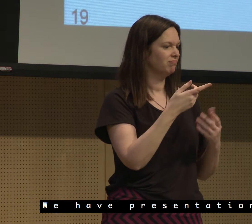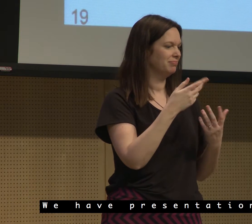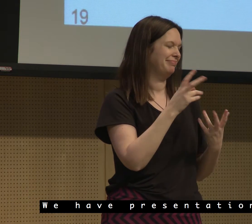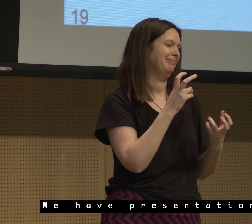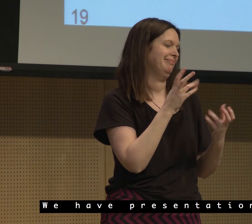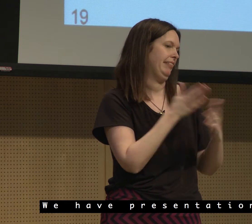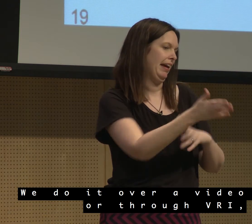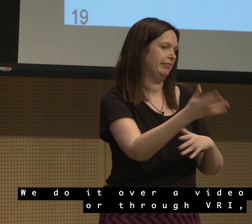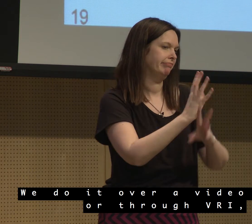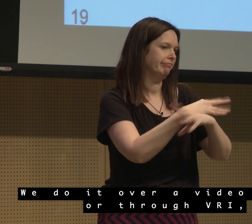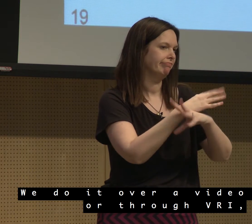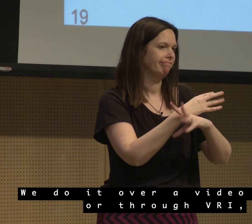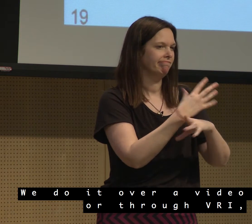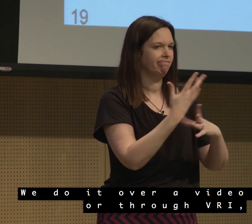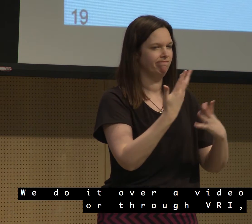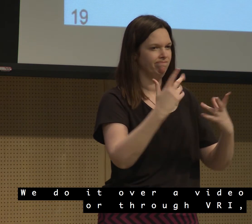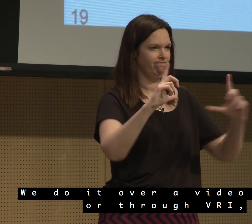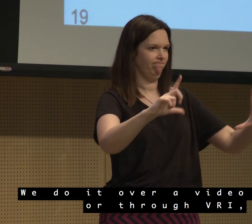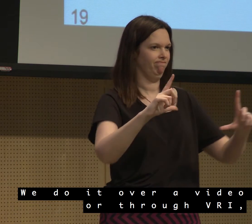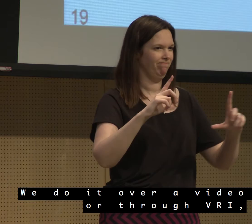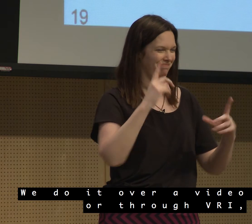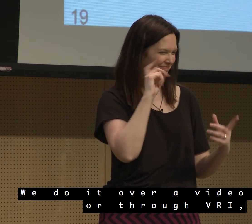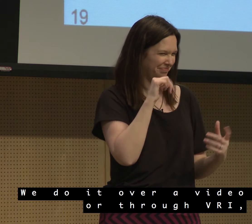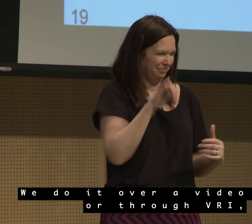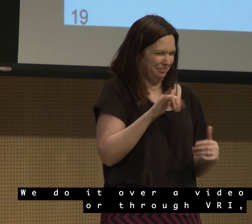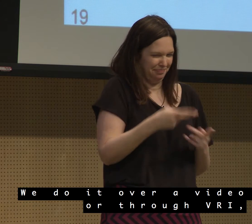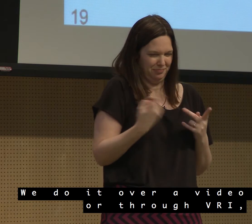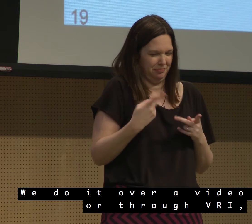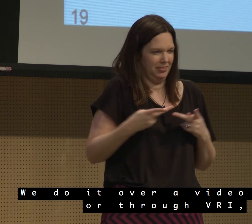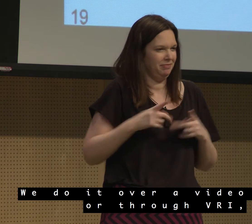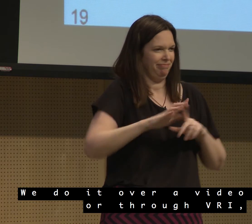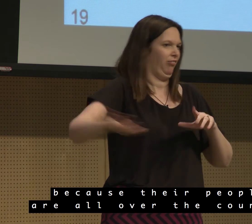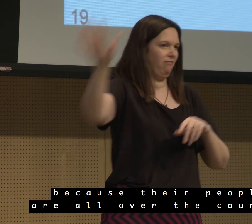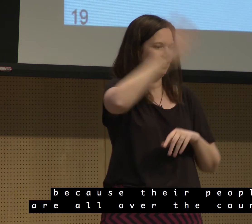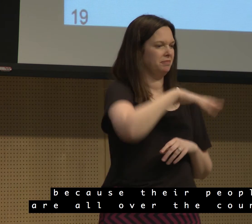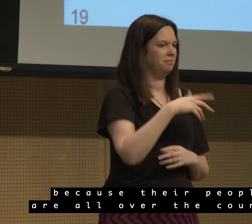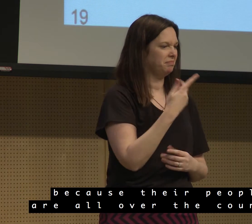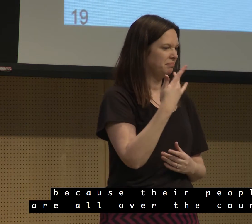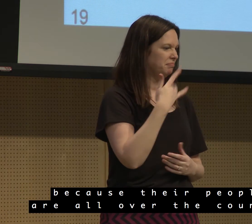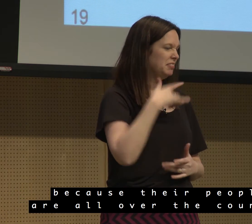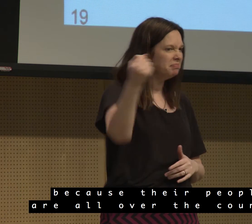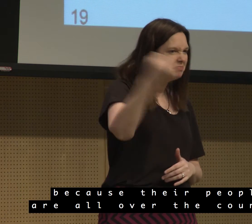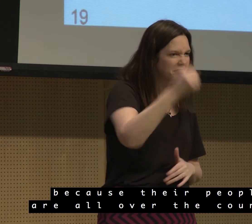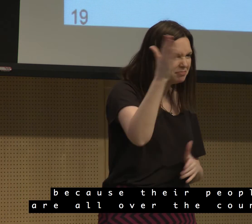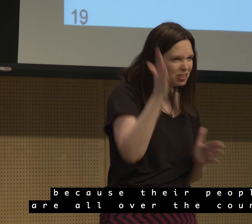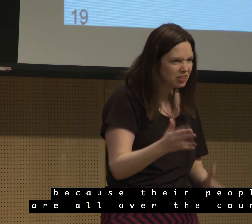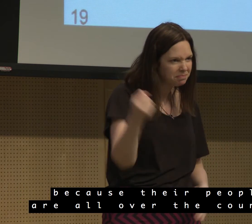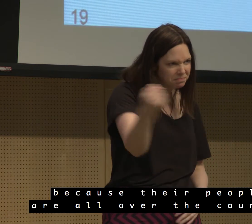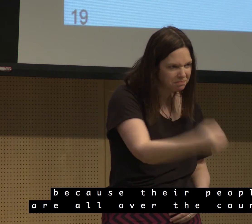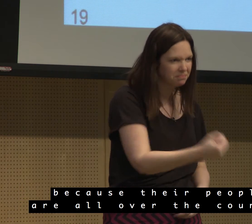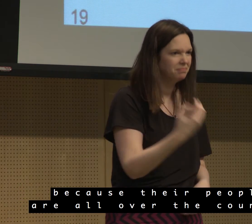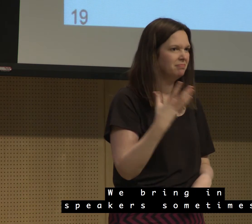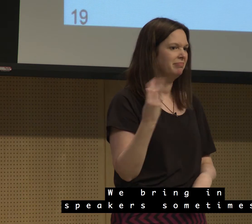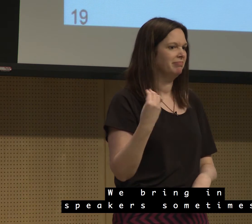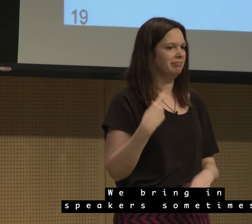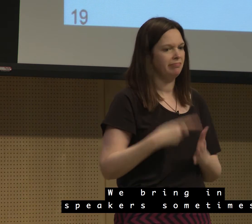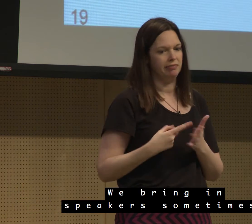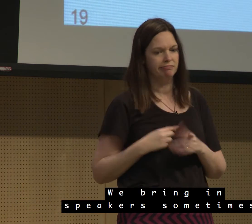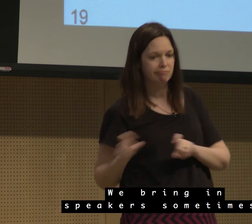have presentations. We do it over a video phone or through VRI because people are all over the country. We bring in